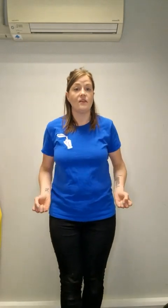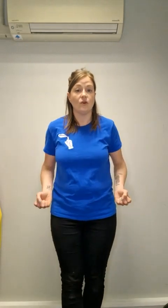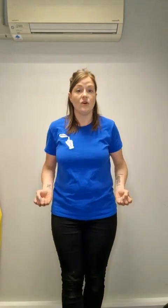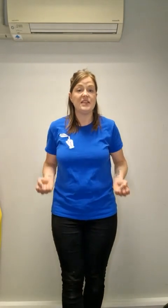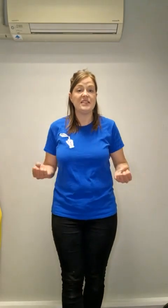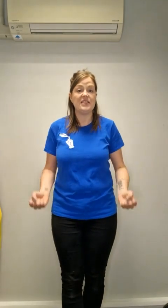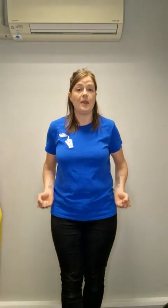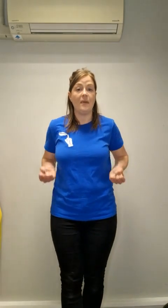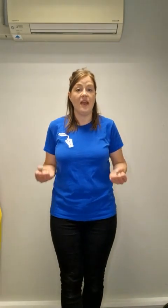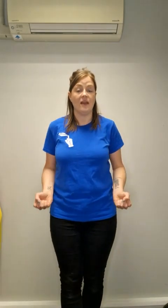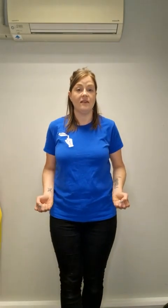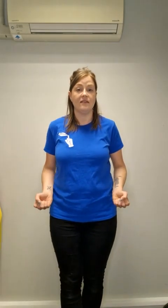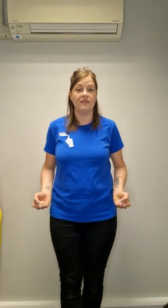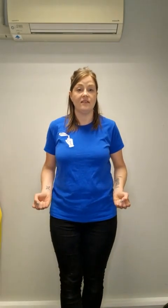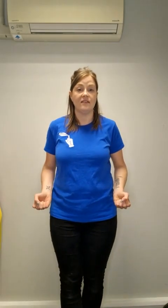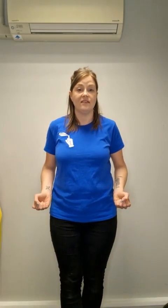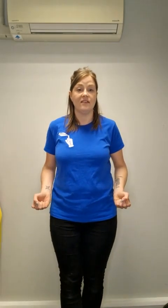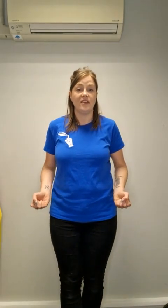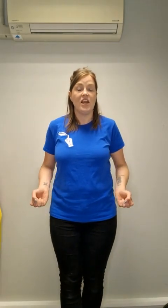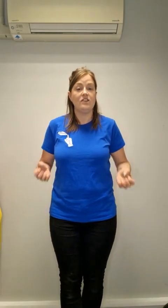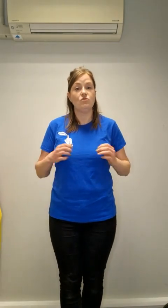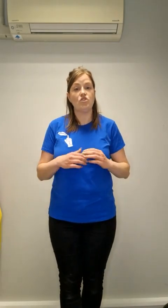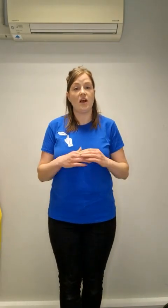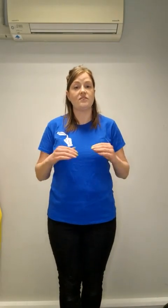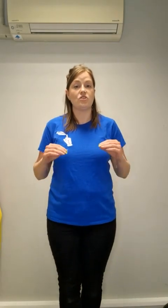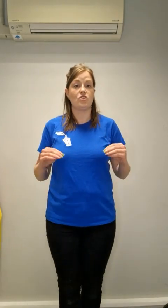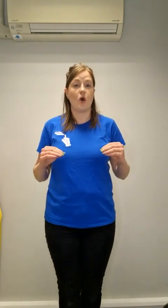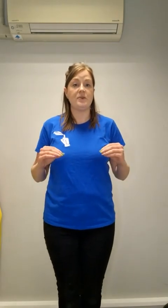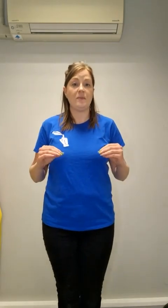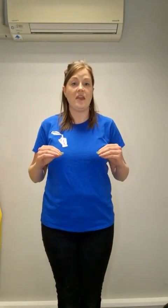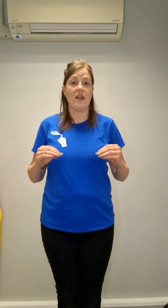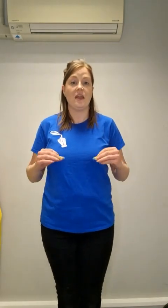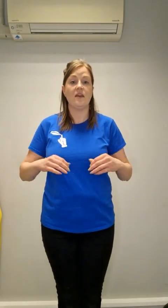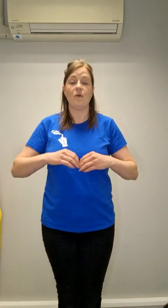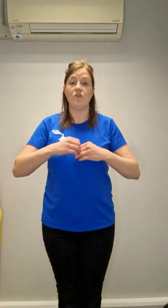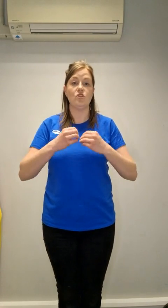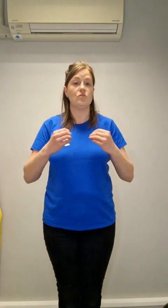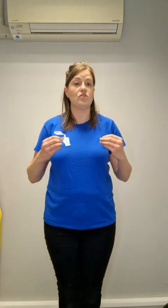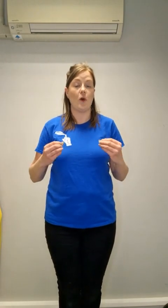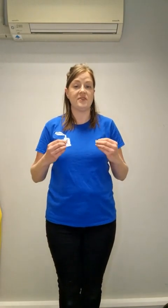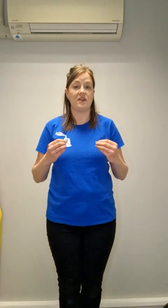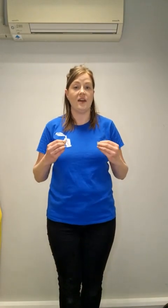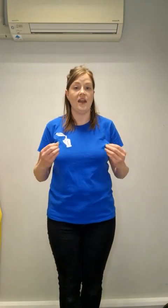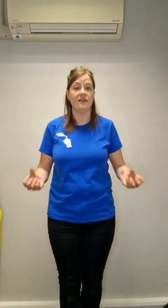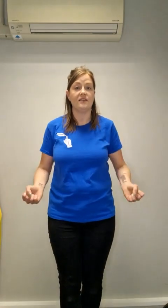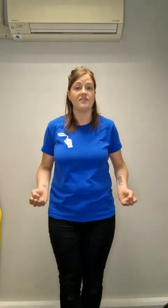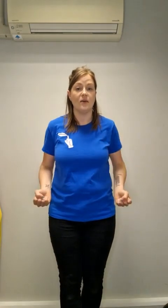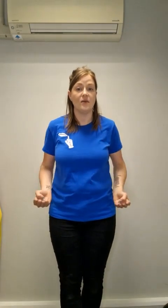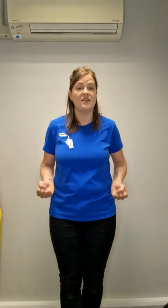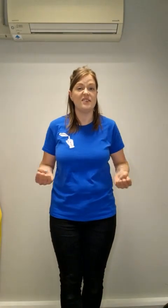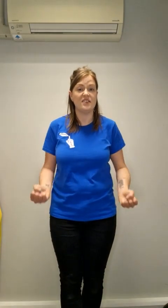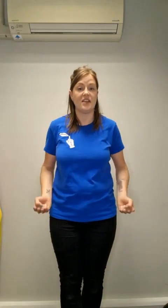for skipping, you just stop speaking once you stop signing. So